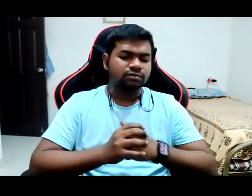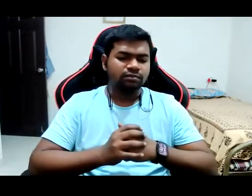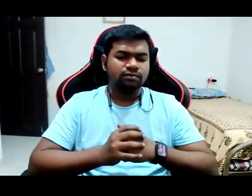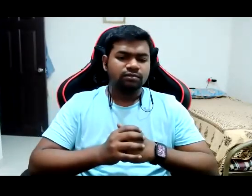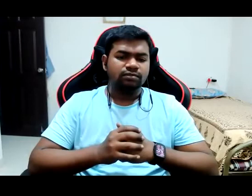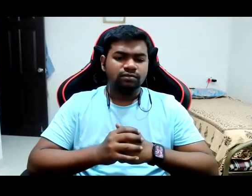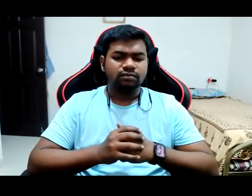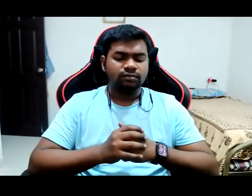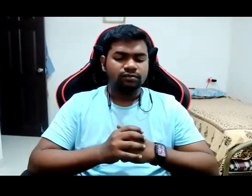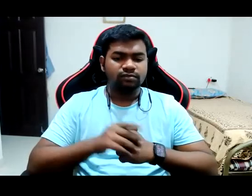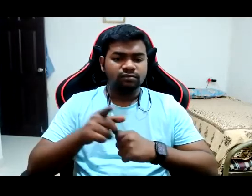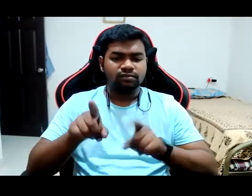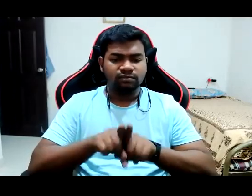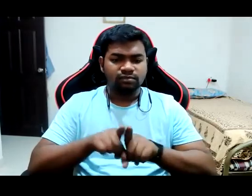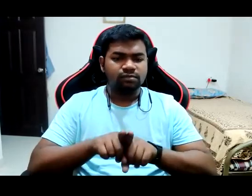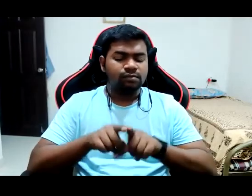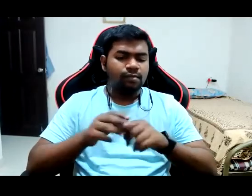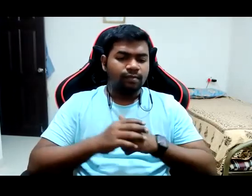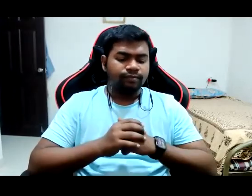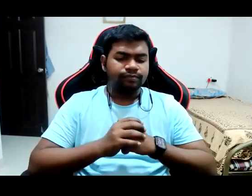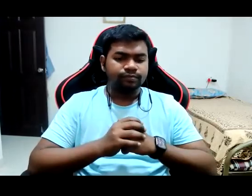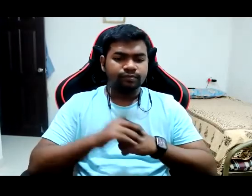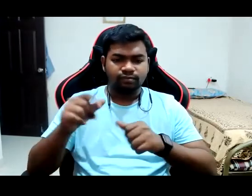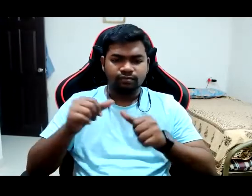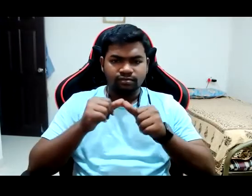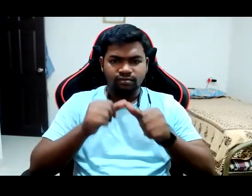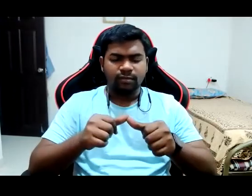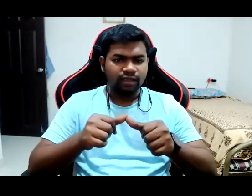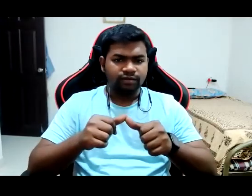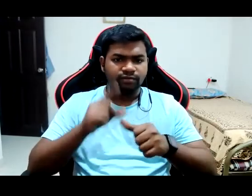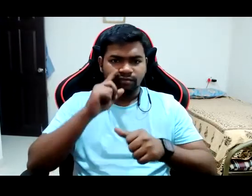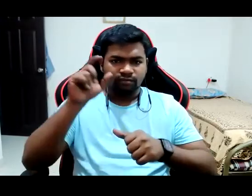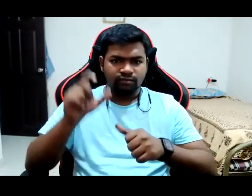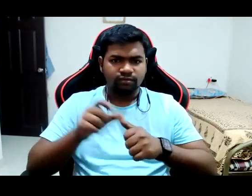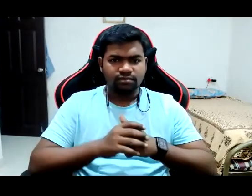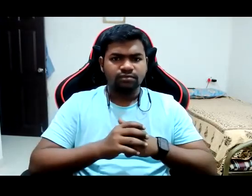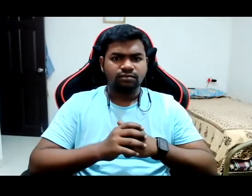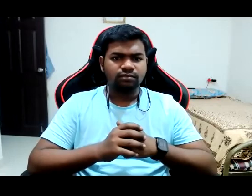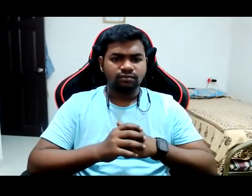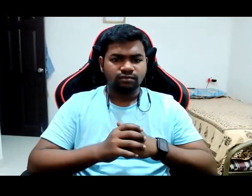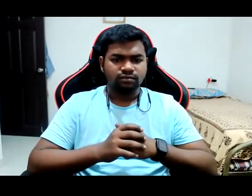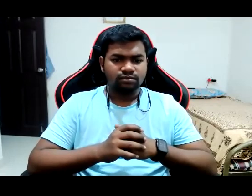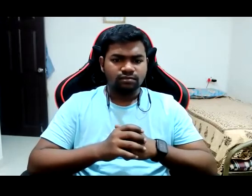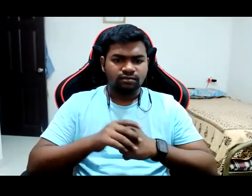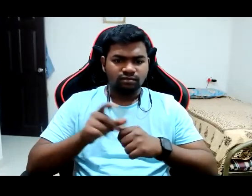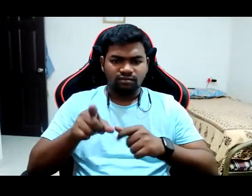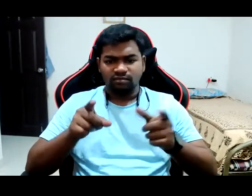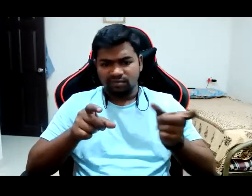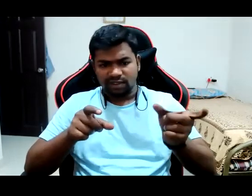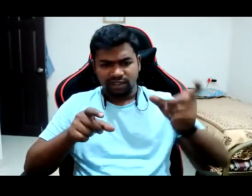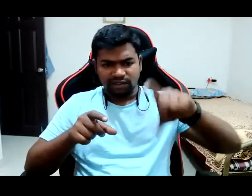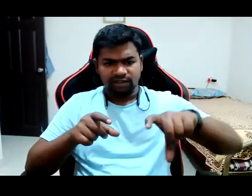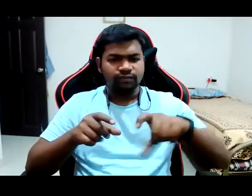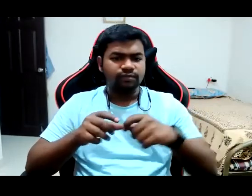hard task to really try and figure out what. Just to answer Ankit's query quickly, if Yeah. you press Ankit's shift tab, you will go to next line and you just